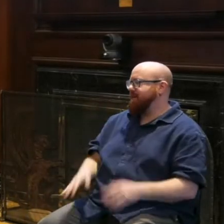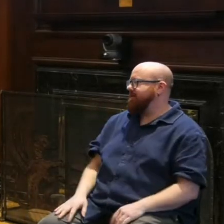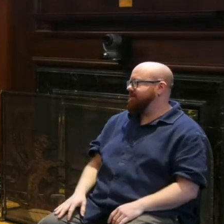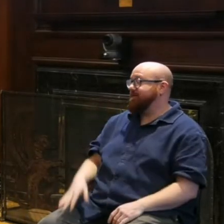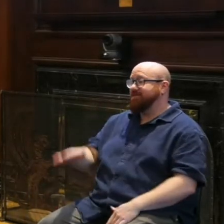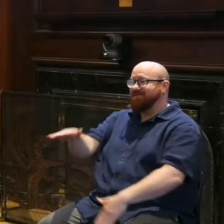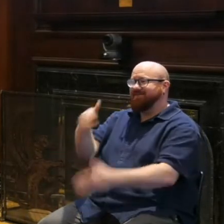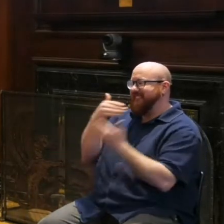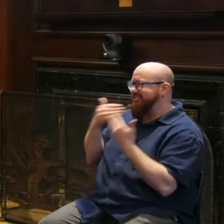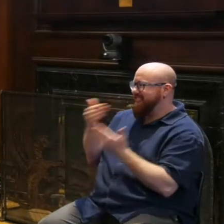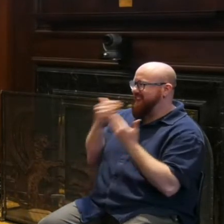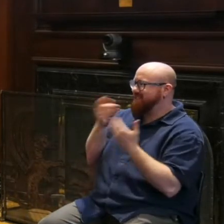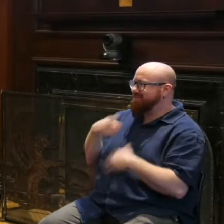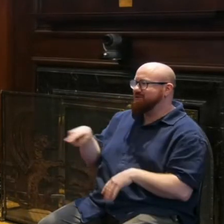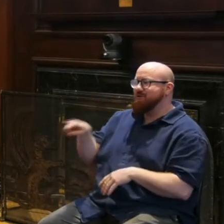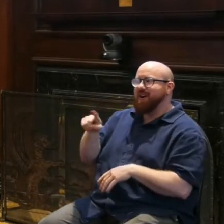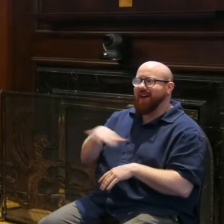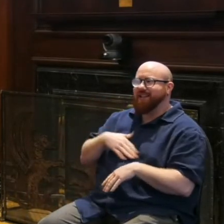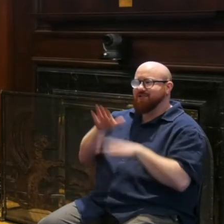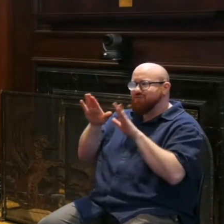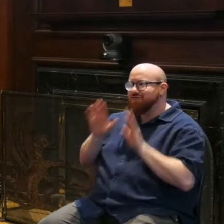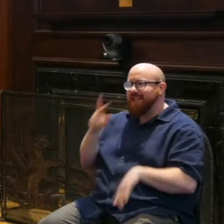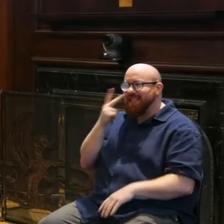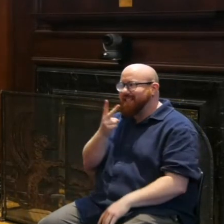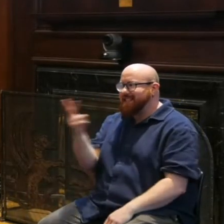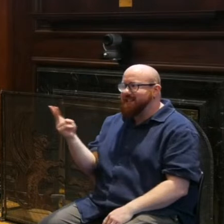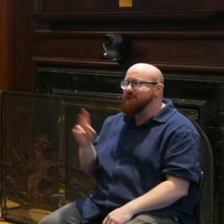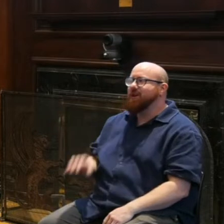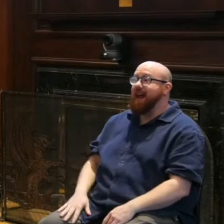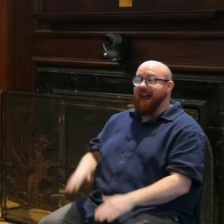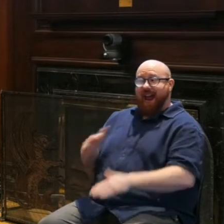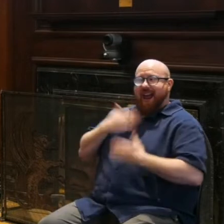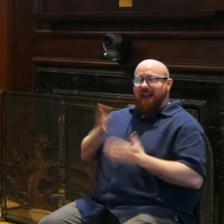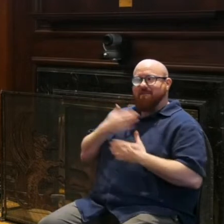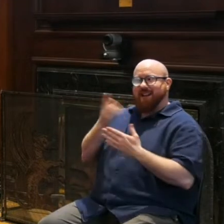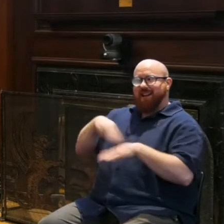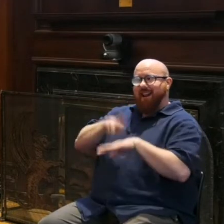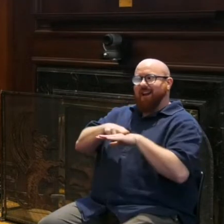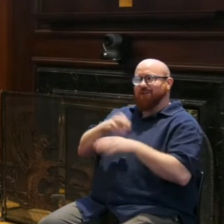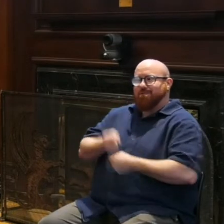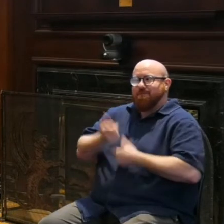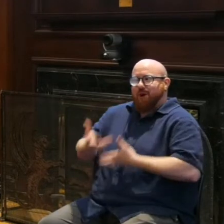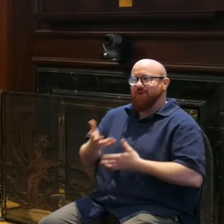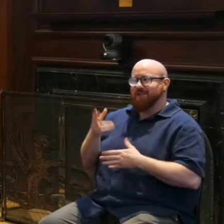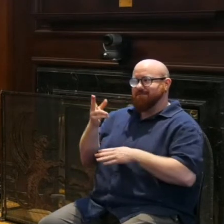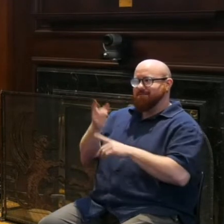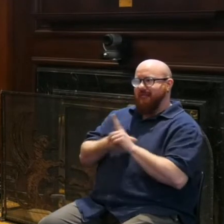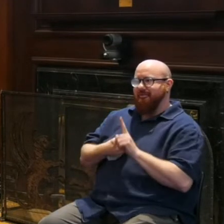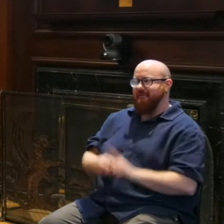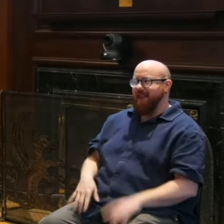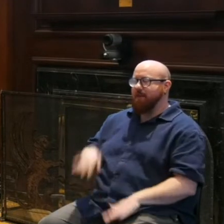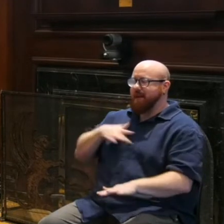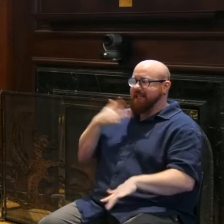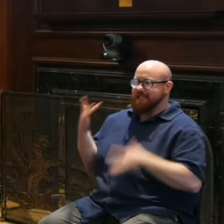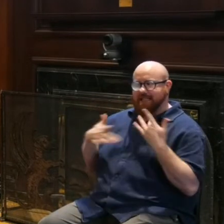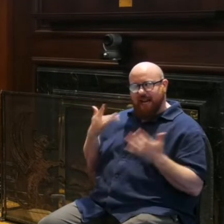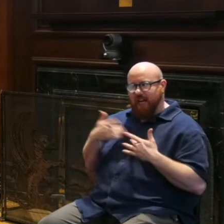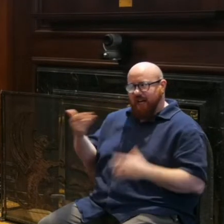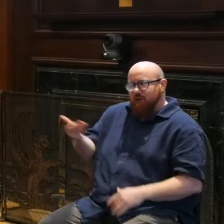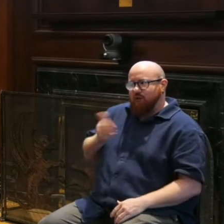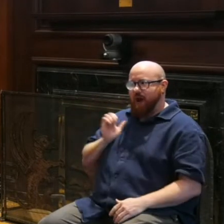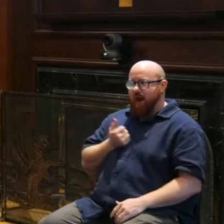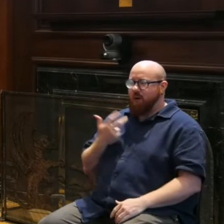Thank you so much. Great to see everyone here today. Happy National Poetry Month. So I'm so excited to introduce our